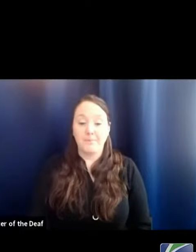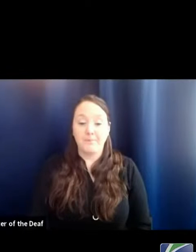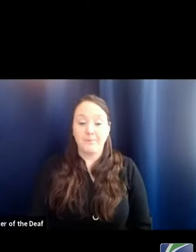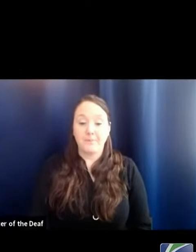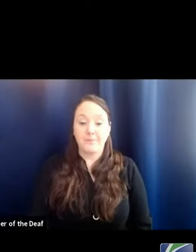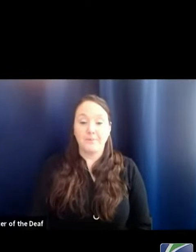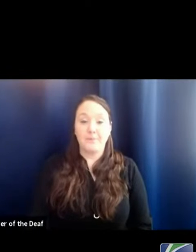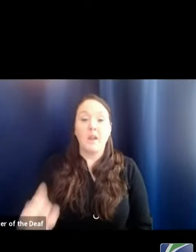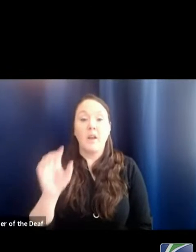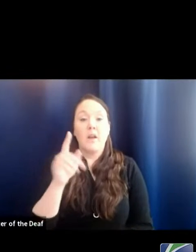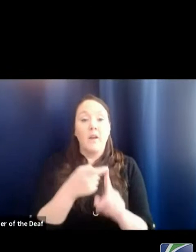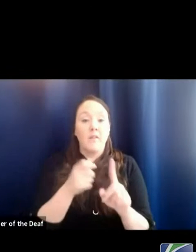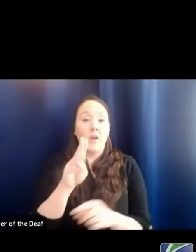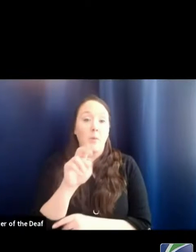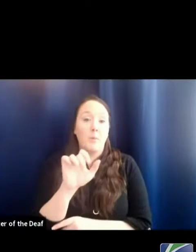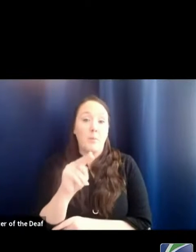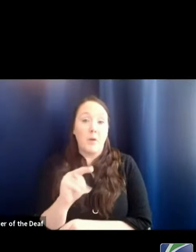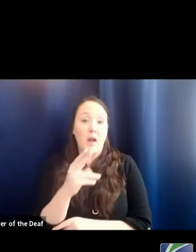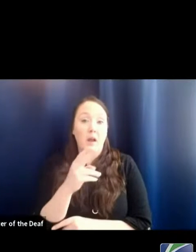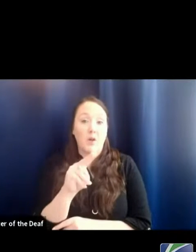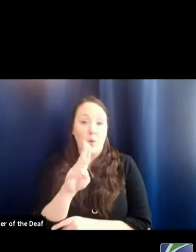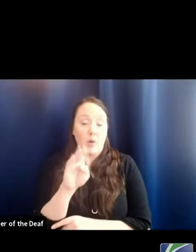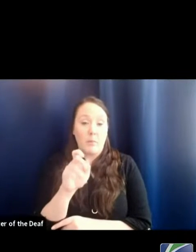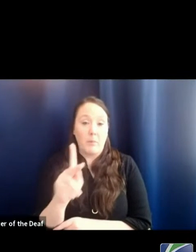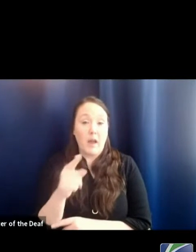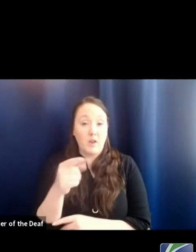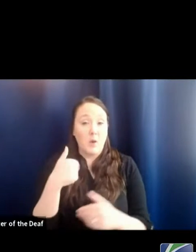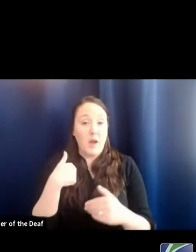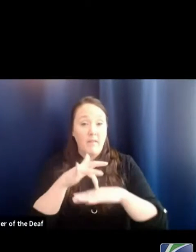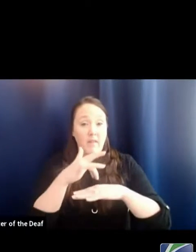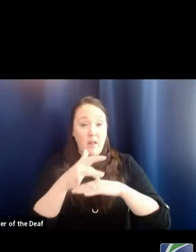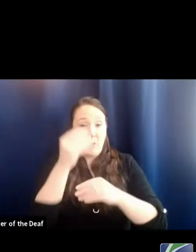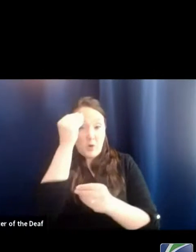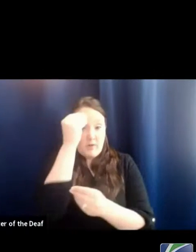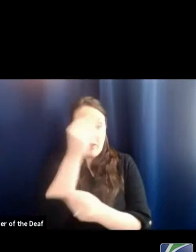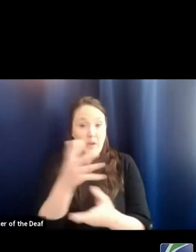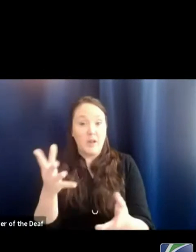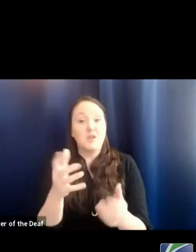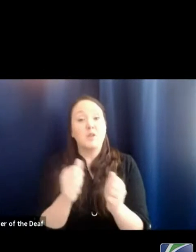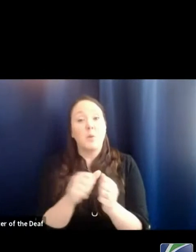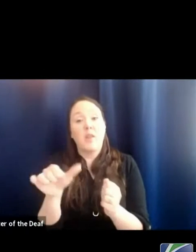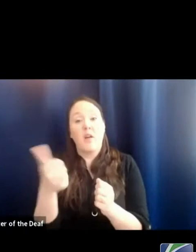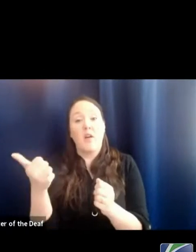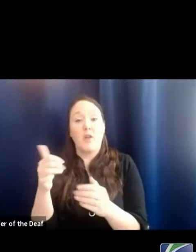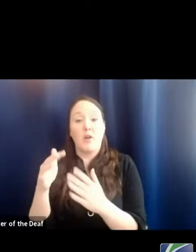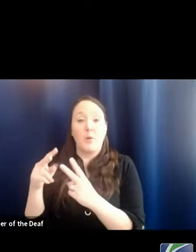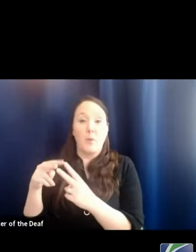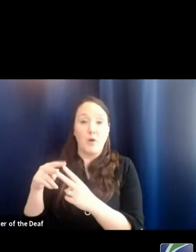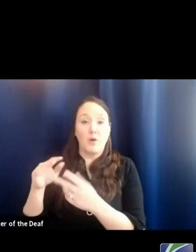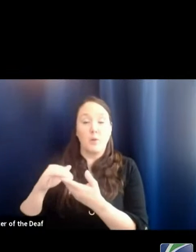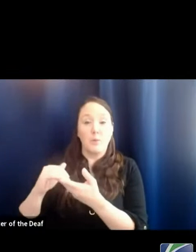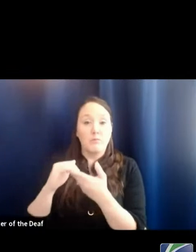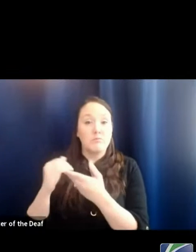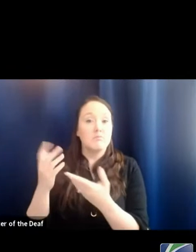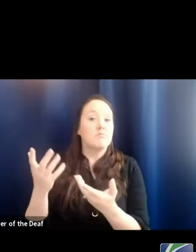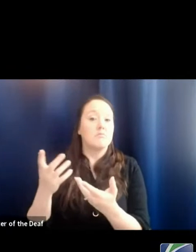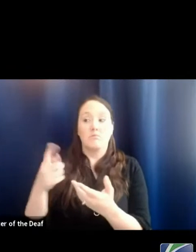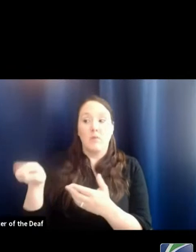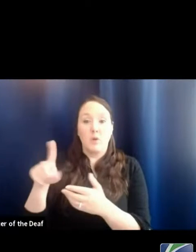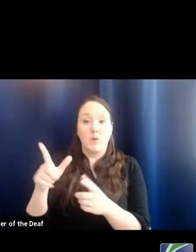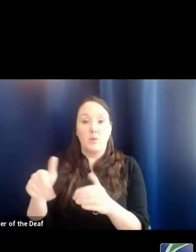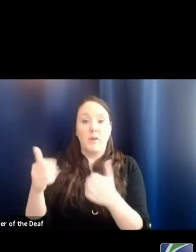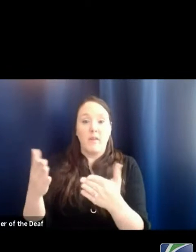From Brian Hornback, do you have availability information among the other partner providers on the 1-dose Johnson & Johnson in Knox